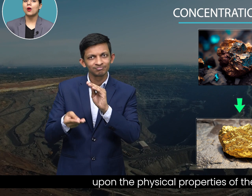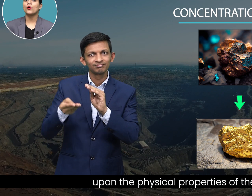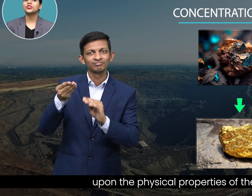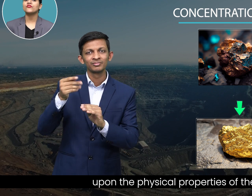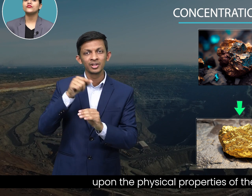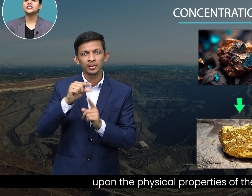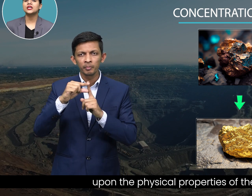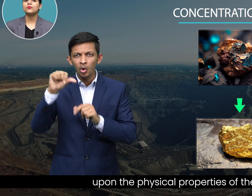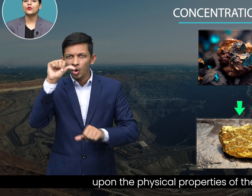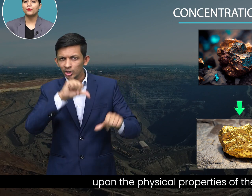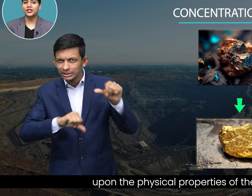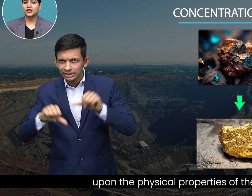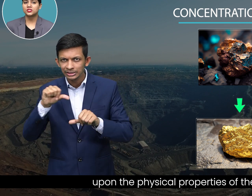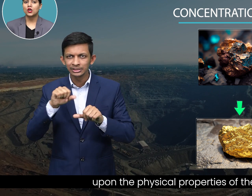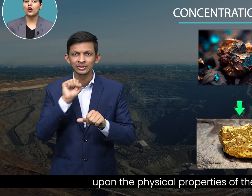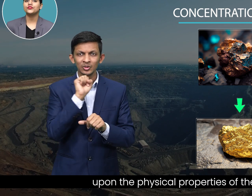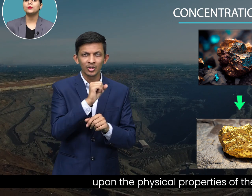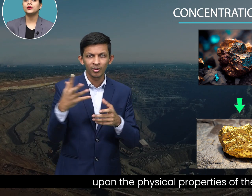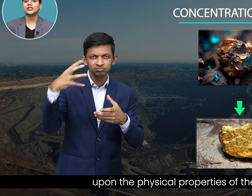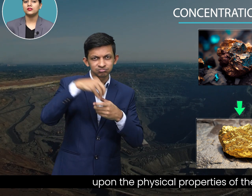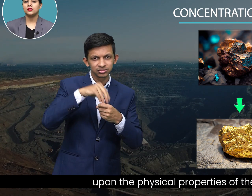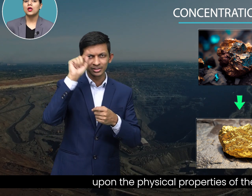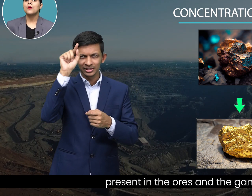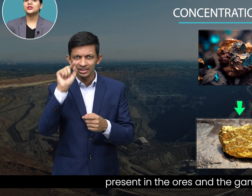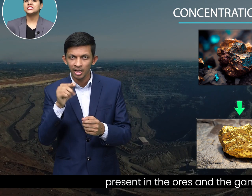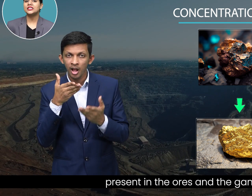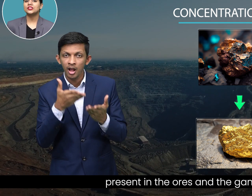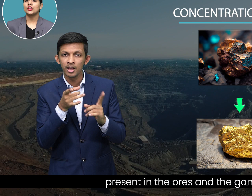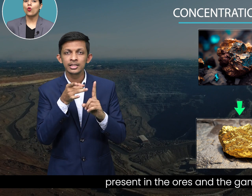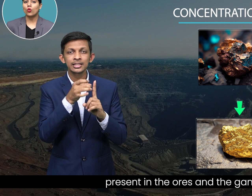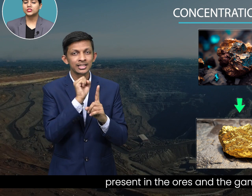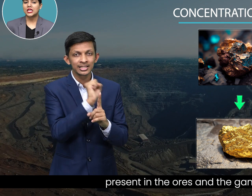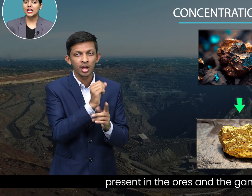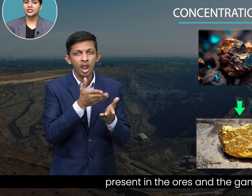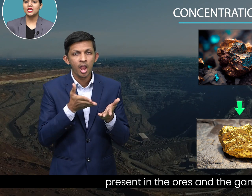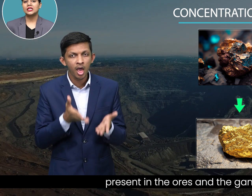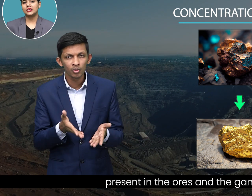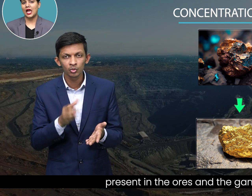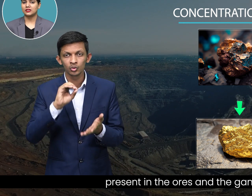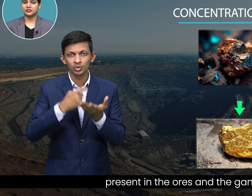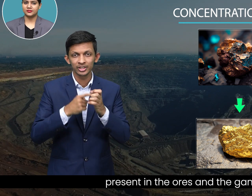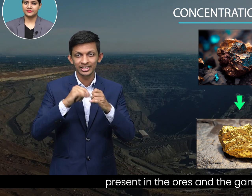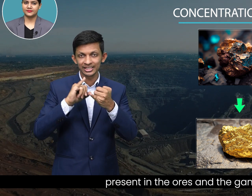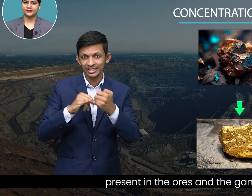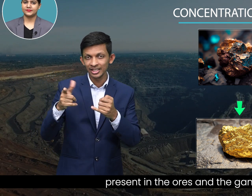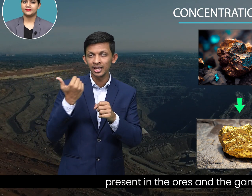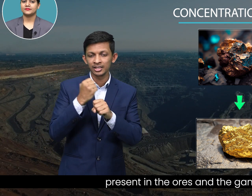depends upon the physical properties of the metal present in the ores and the gangue.